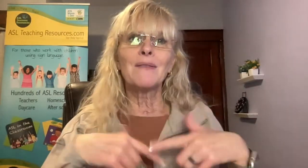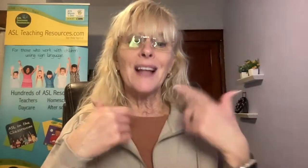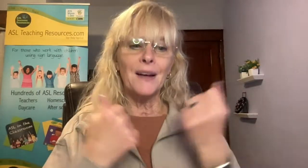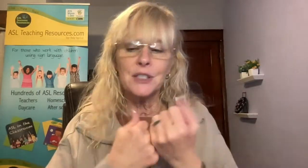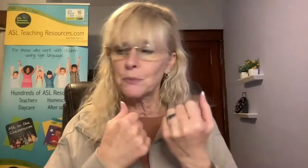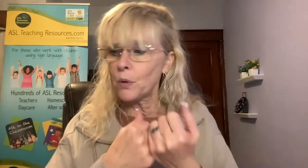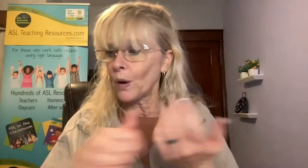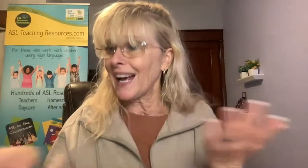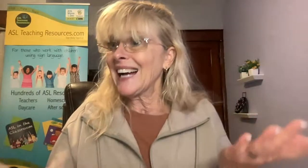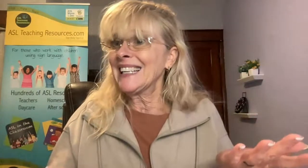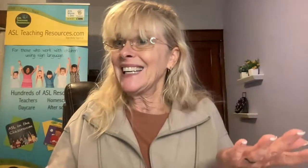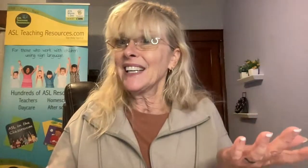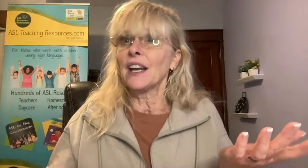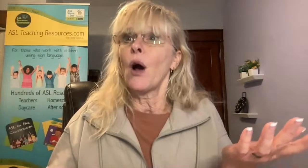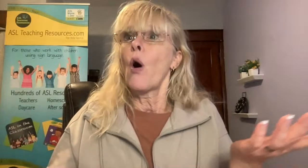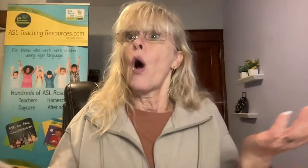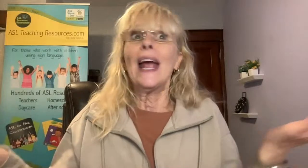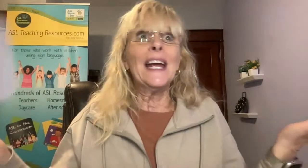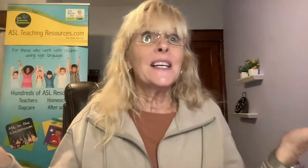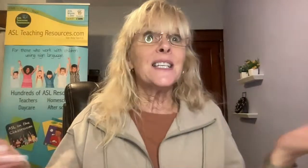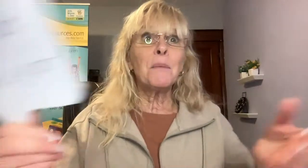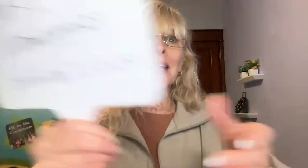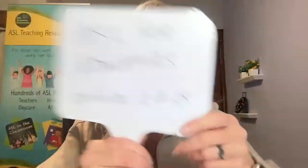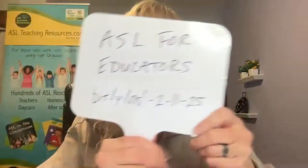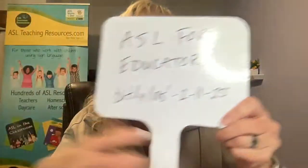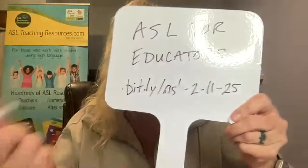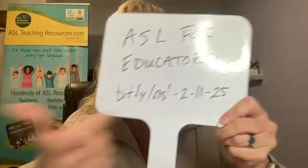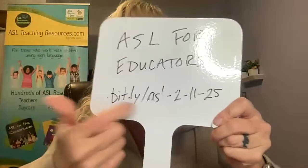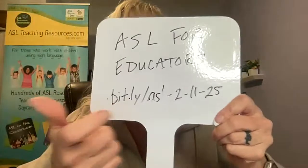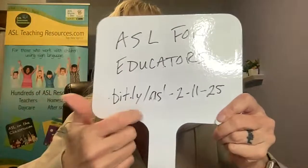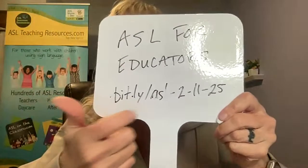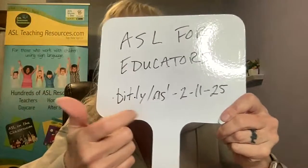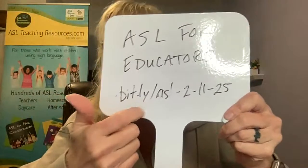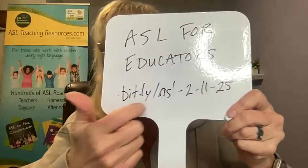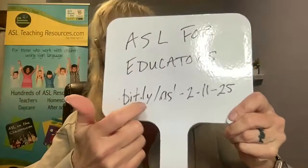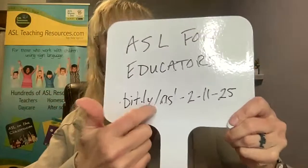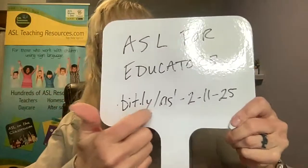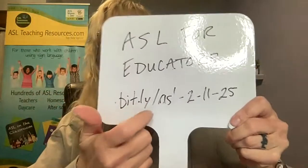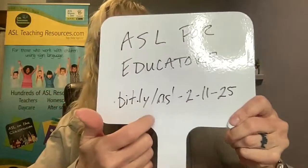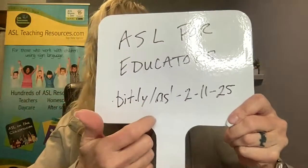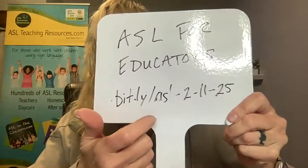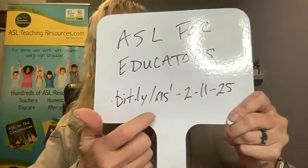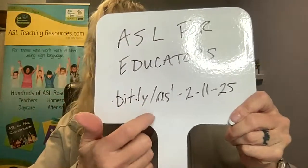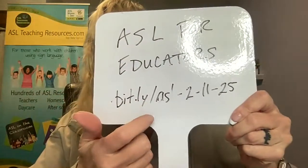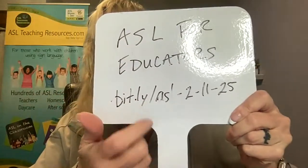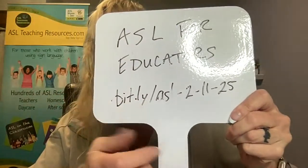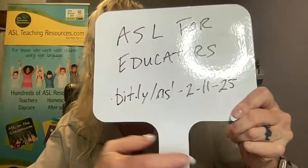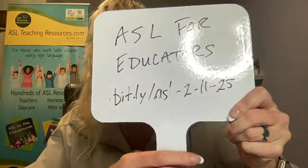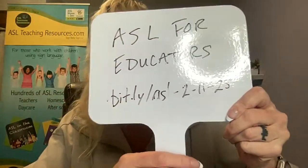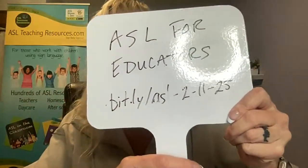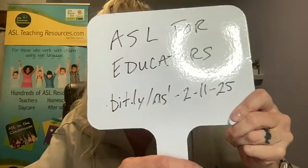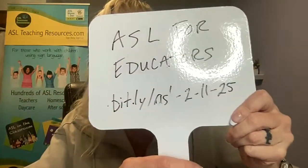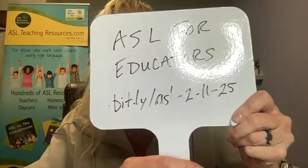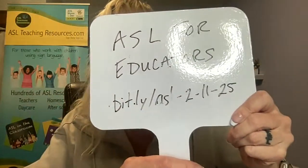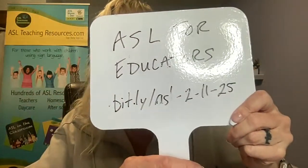live support. Again, easy peasy. Join up. It's free. Okay, can you see it?